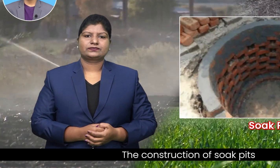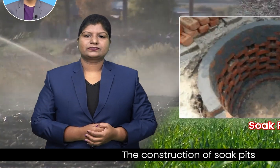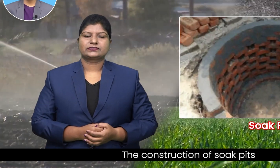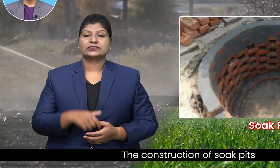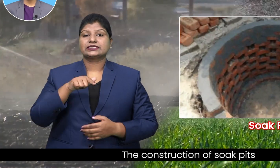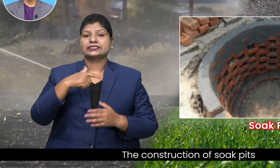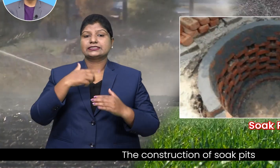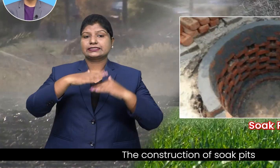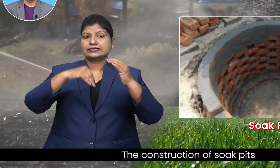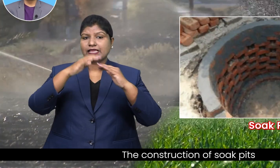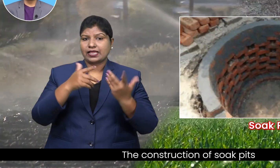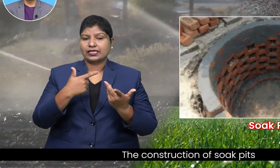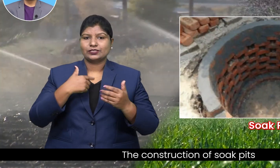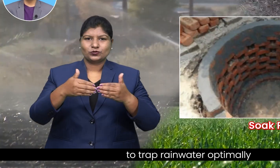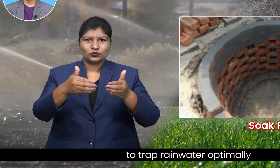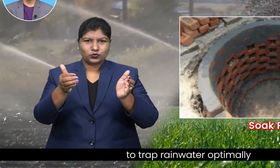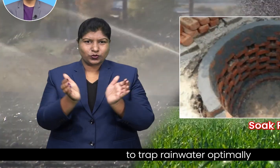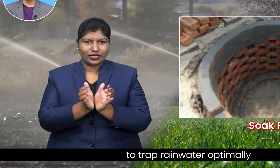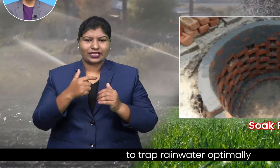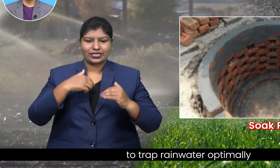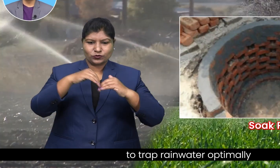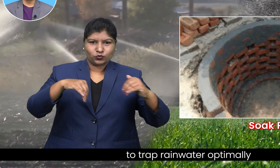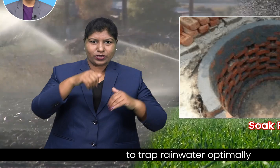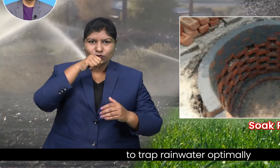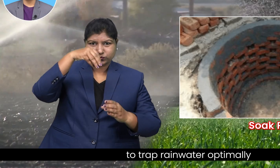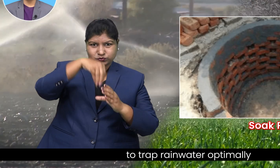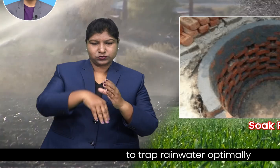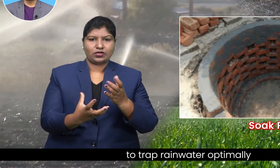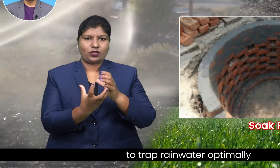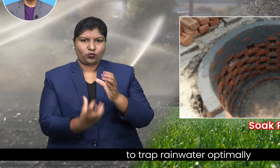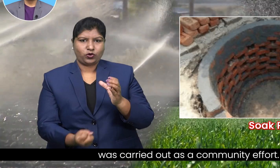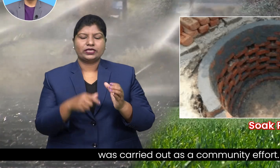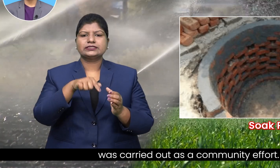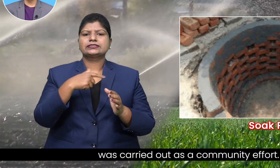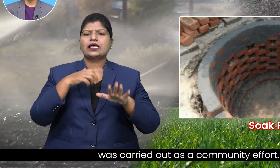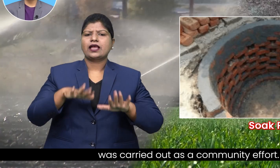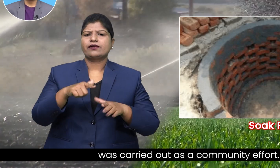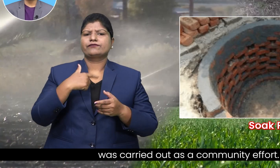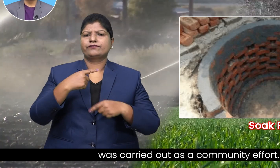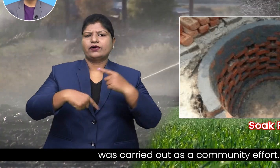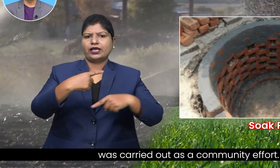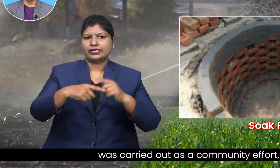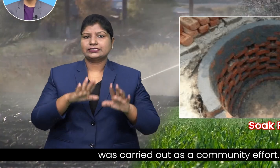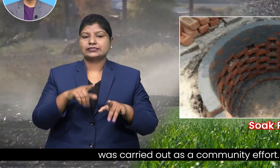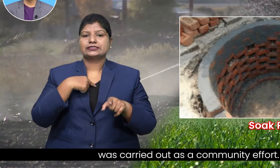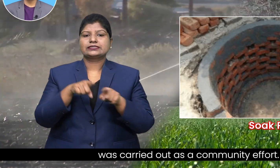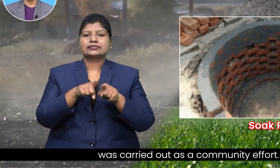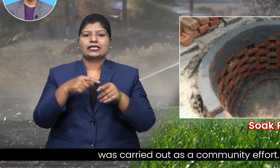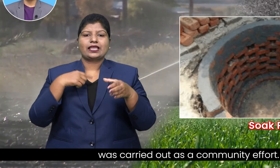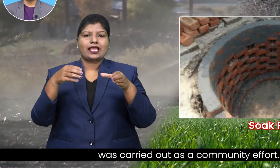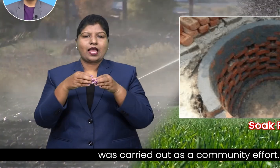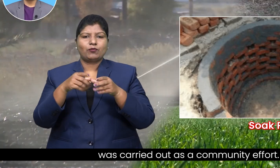The construction of soak pits to trap rainwater optimally was carried out as a